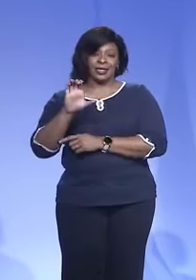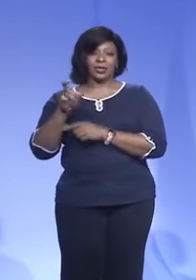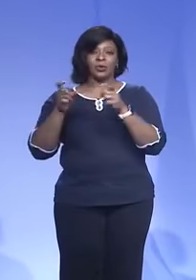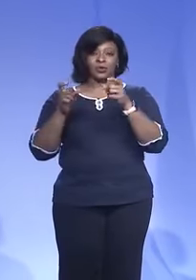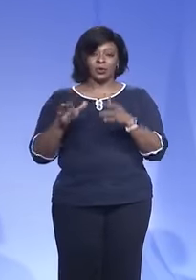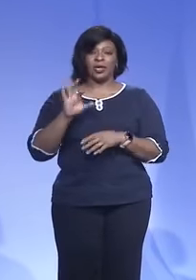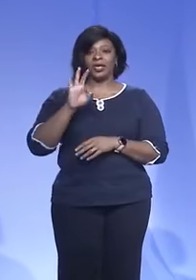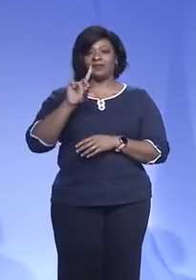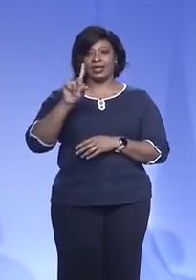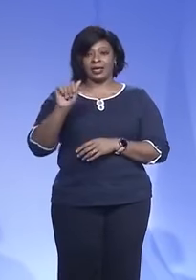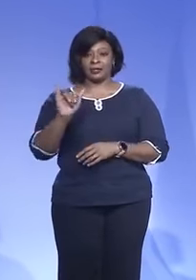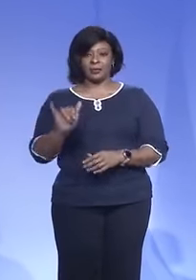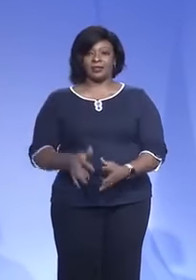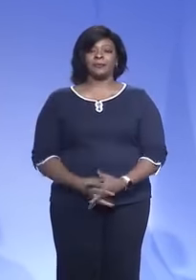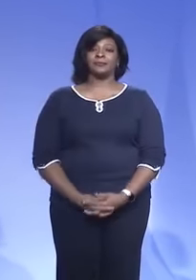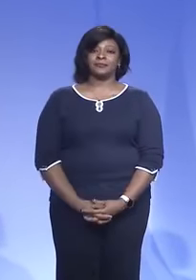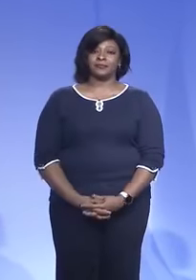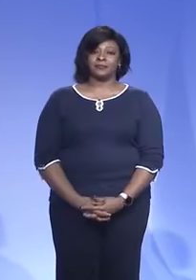and FDA.